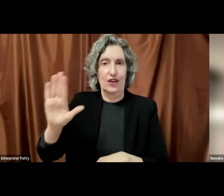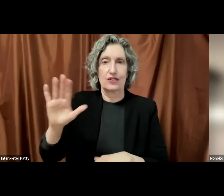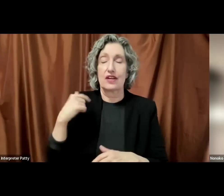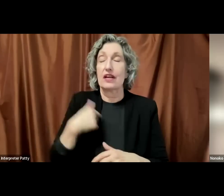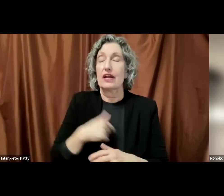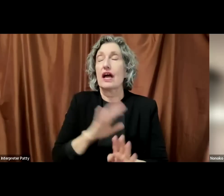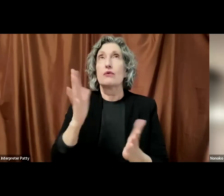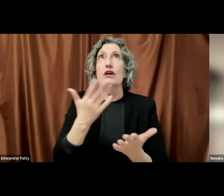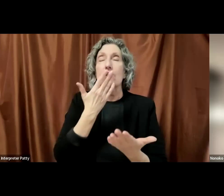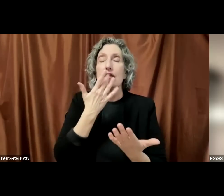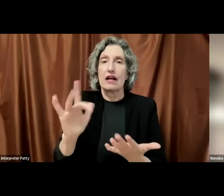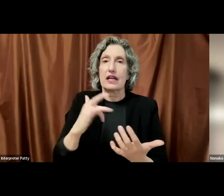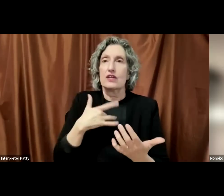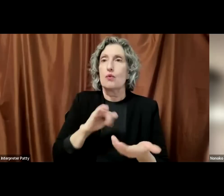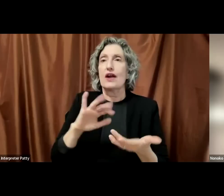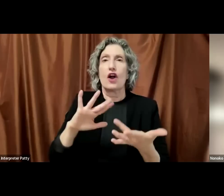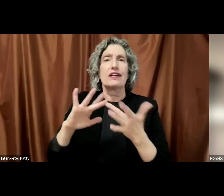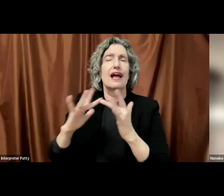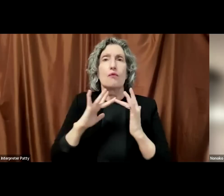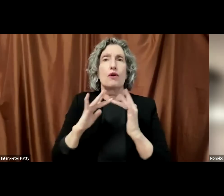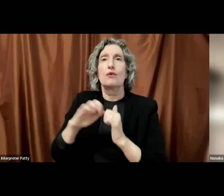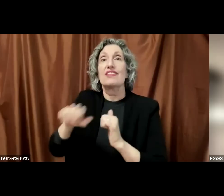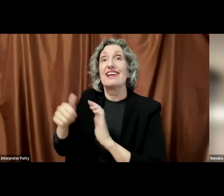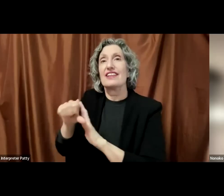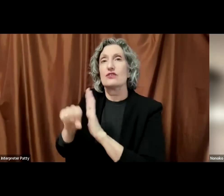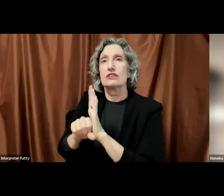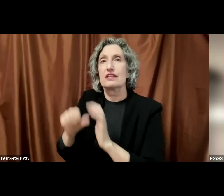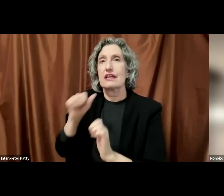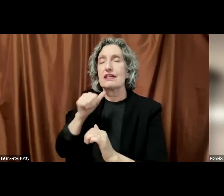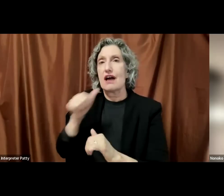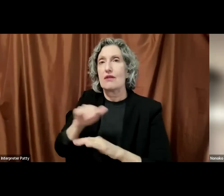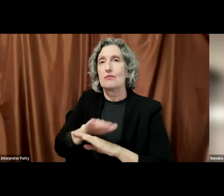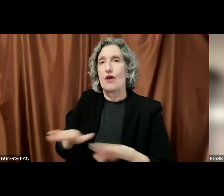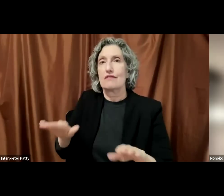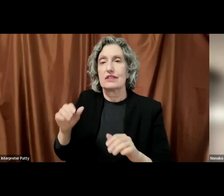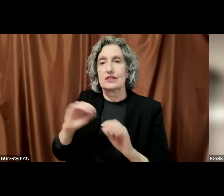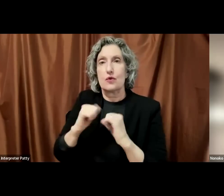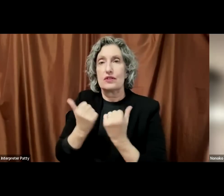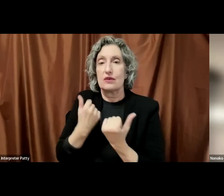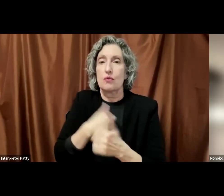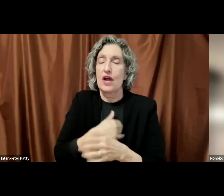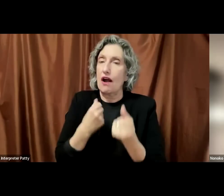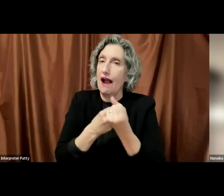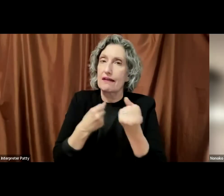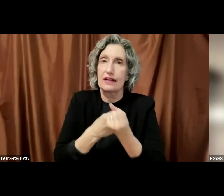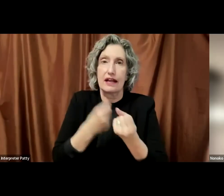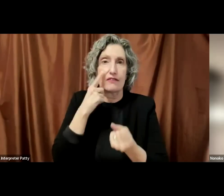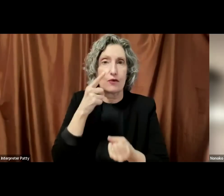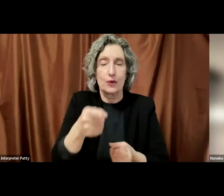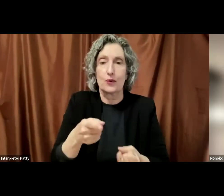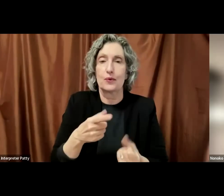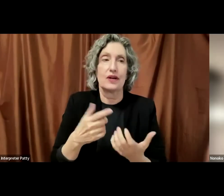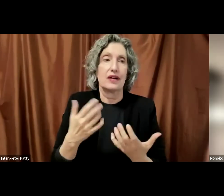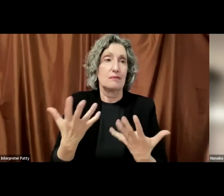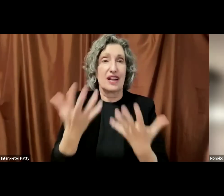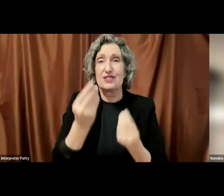of nonprofits who are all working tirelessly to protect and advocate on behalf of your nonprofits. This is just to point out